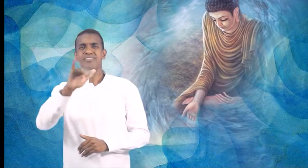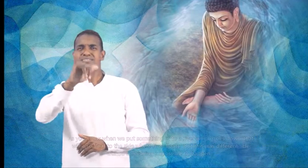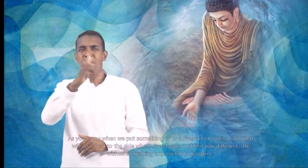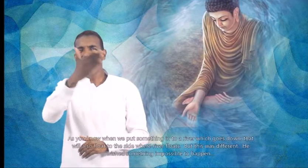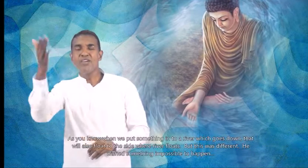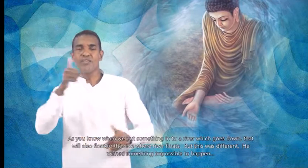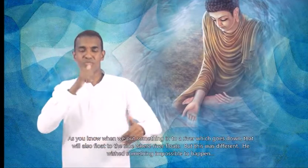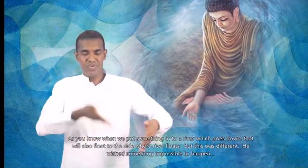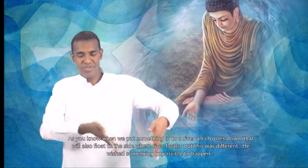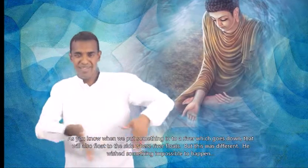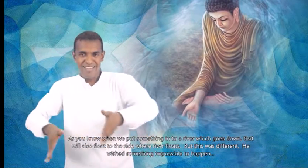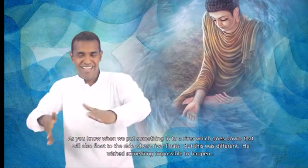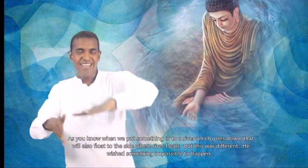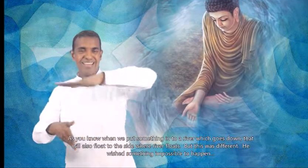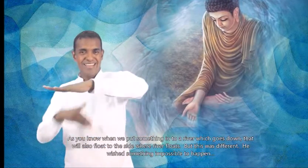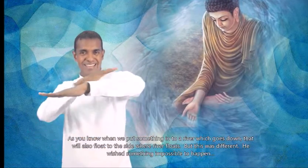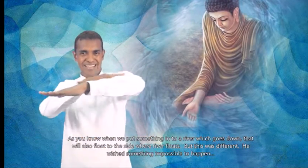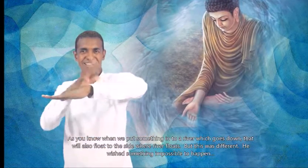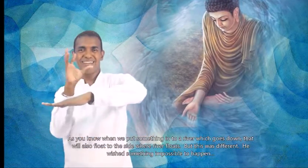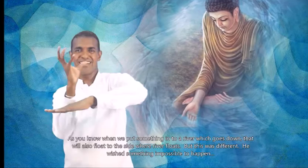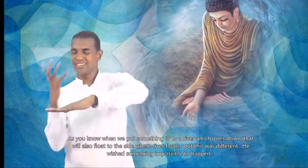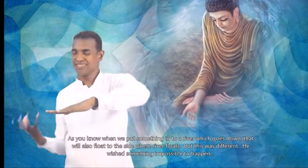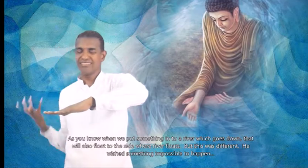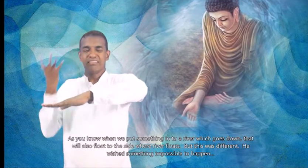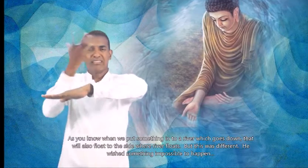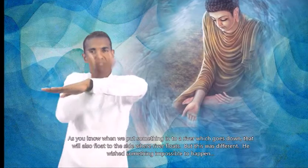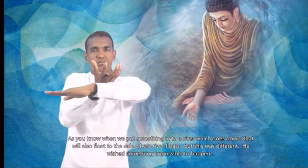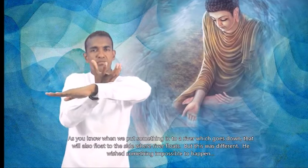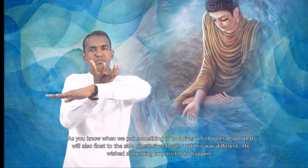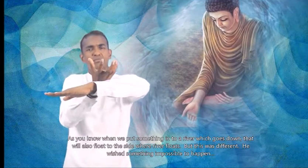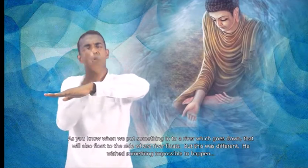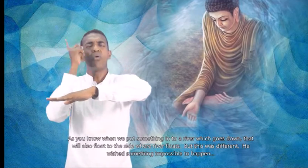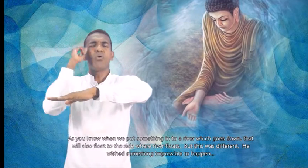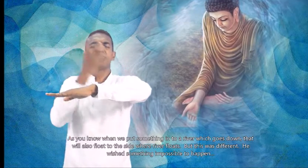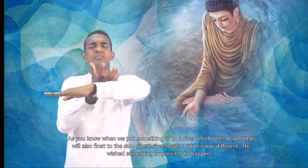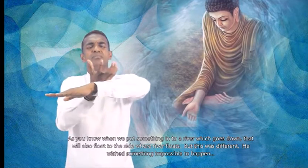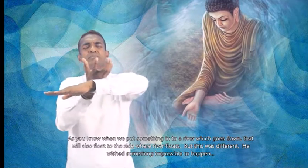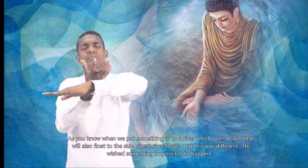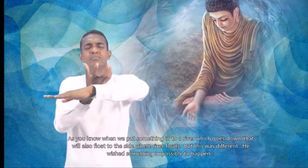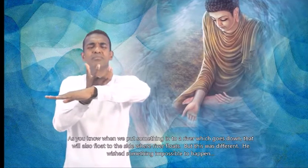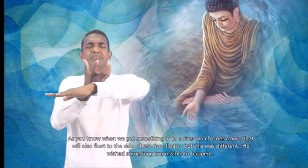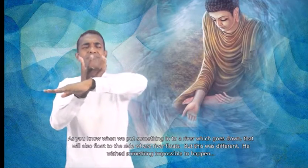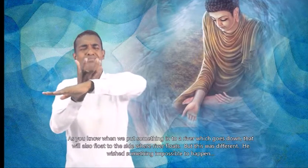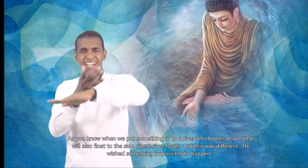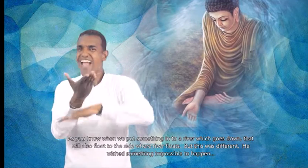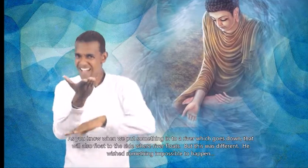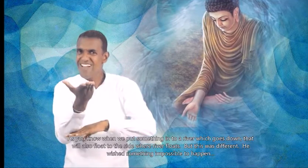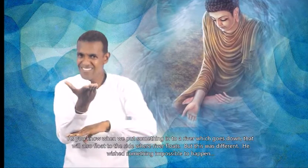As you know, when we put something into a river which goes down, that will also flow to the side where river